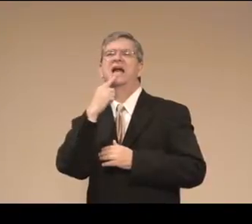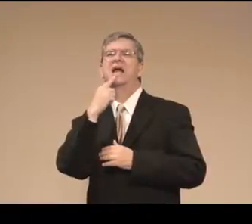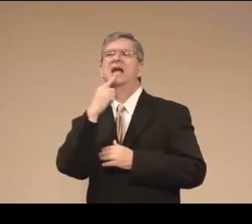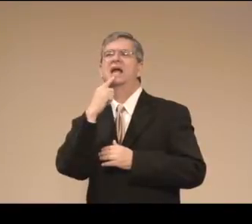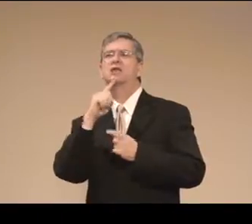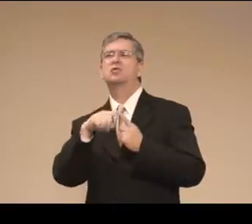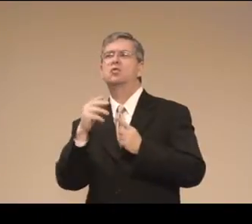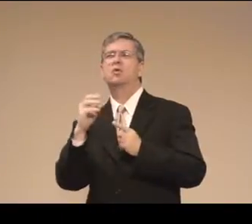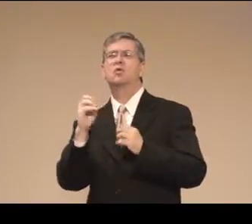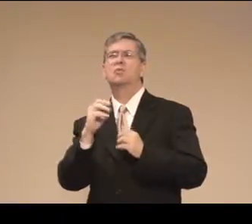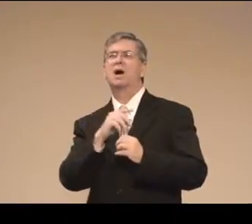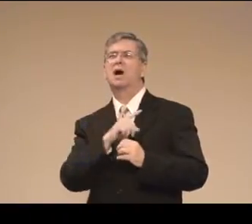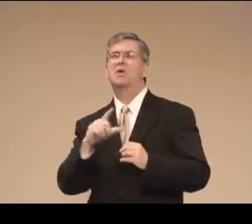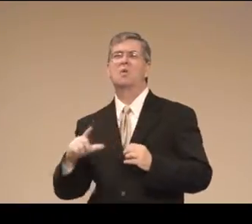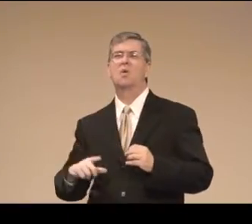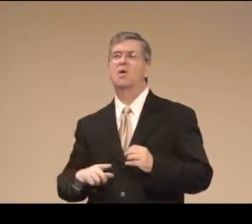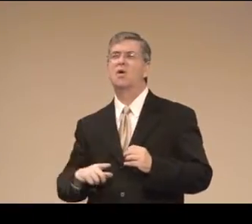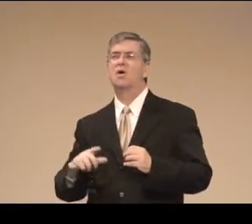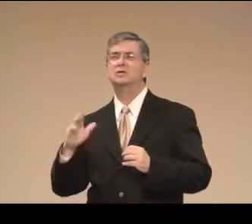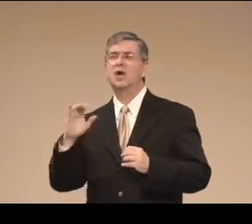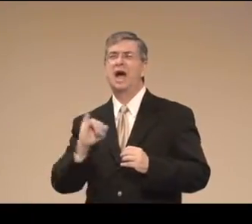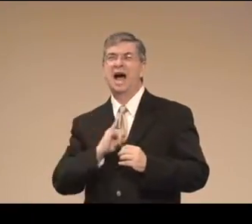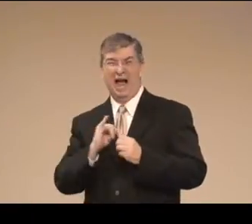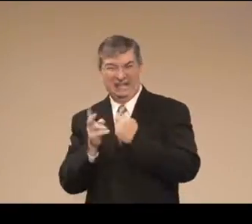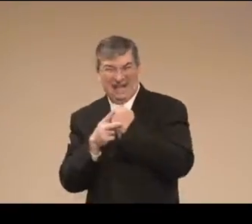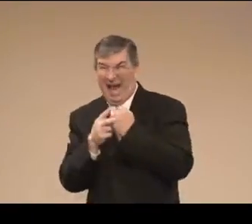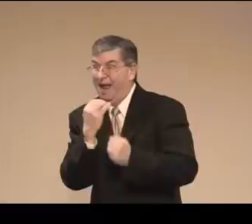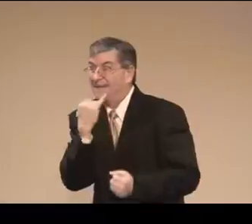And he said unto him, O my Lord,